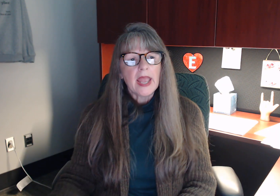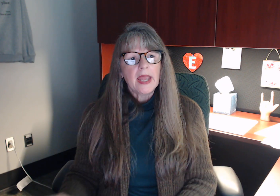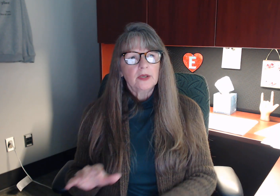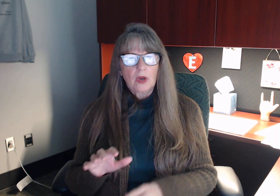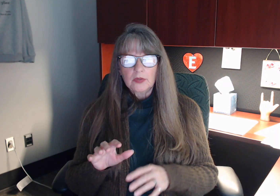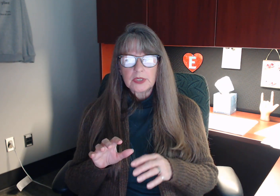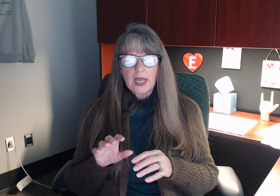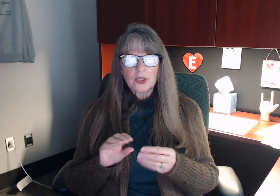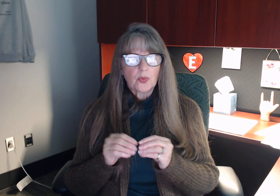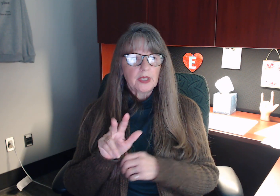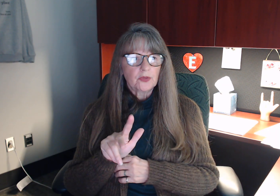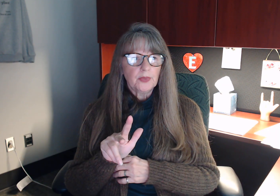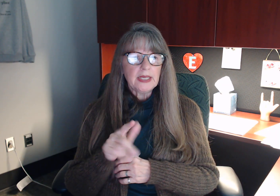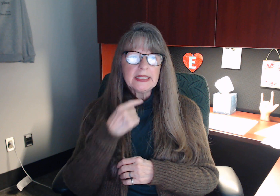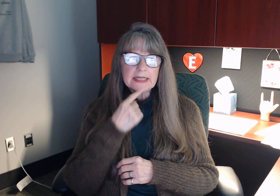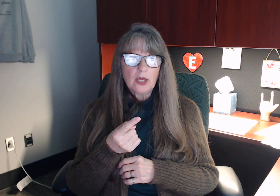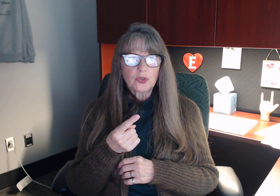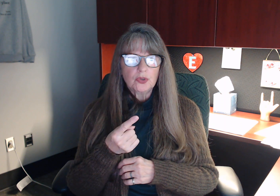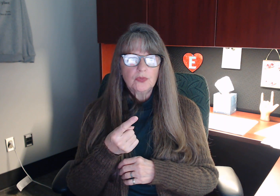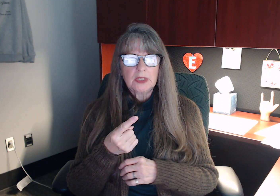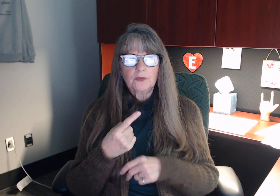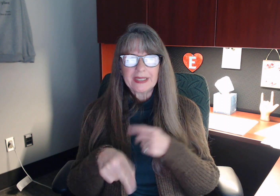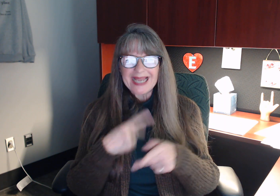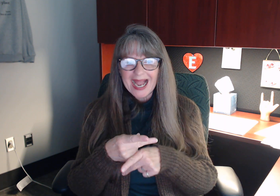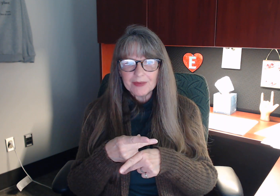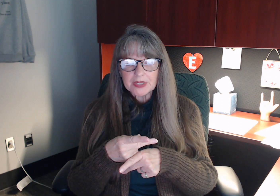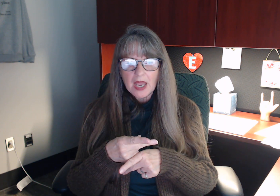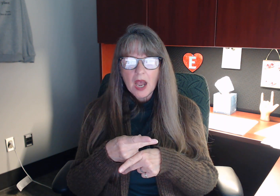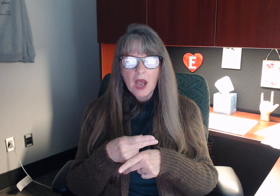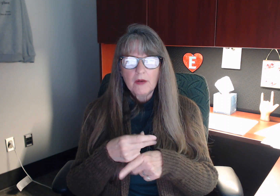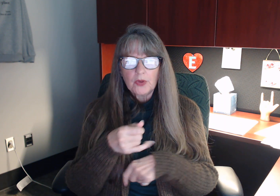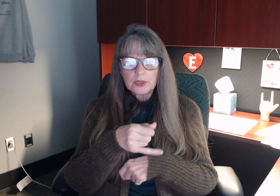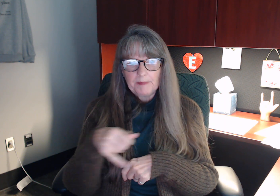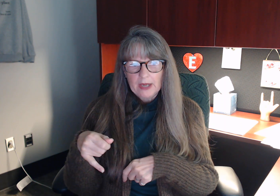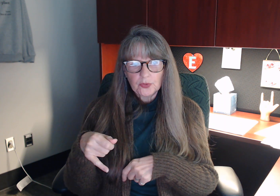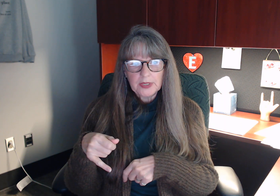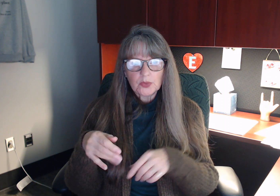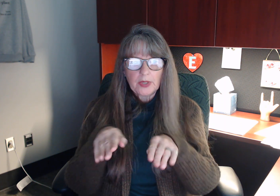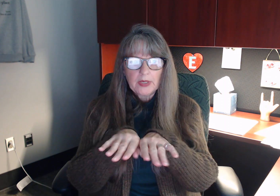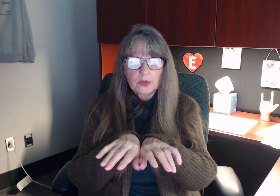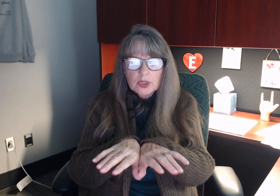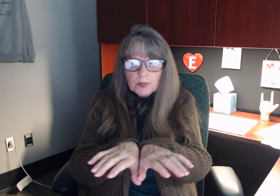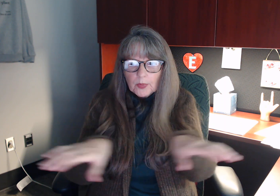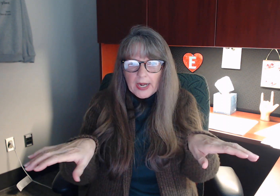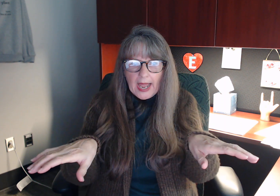And on slide 23, it tells you the different types of those boundaries where it'll spread